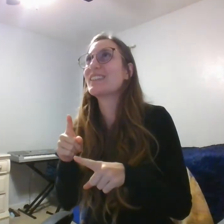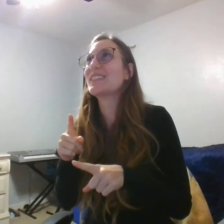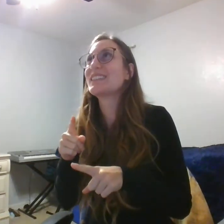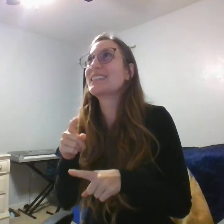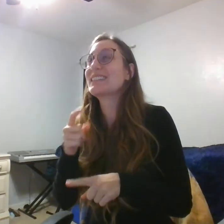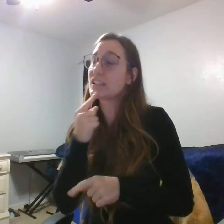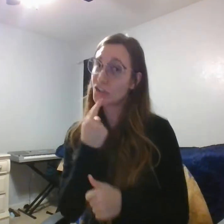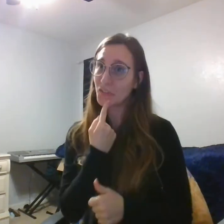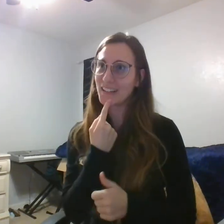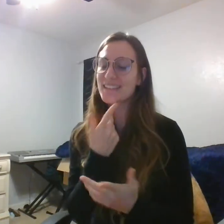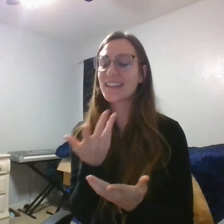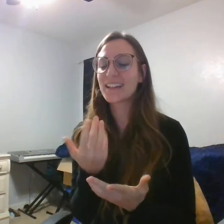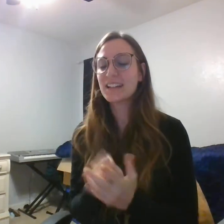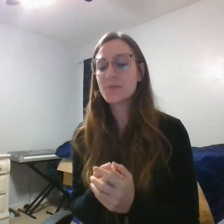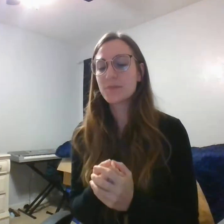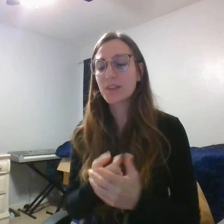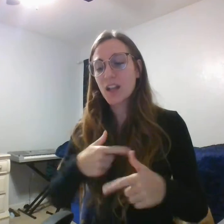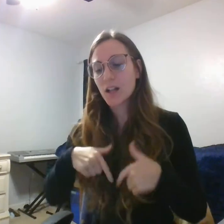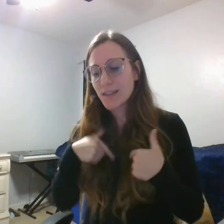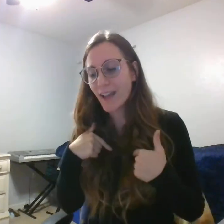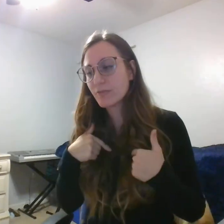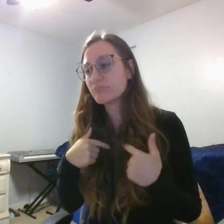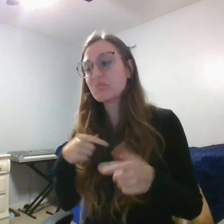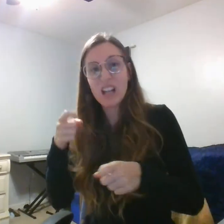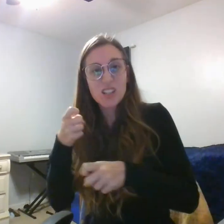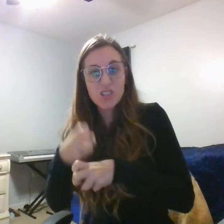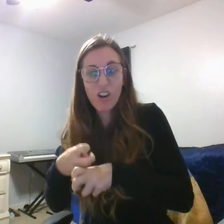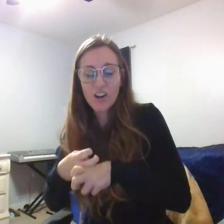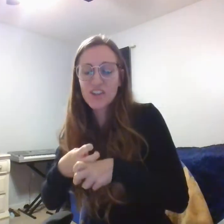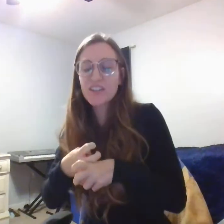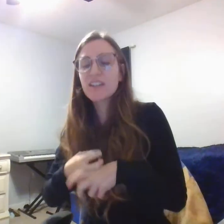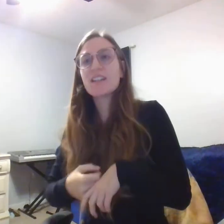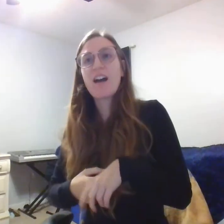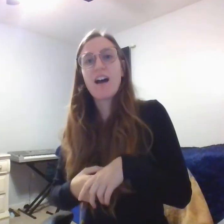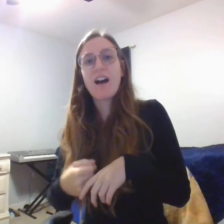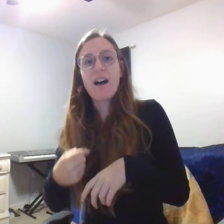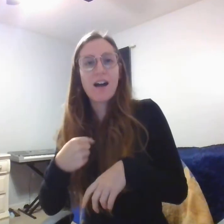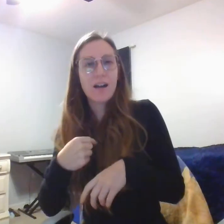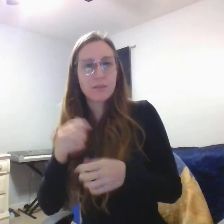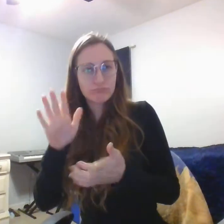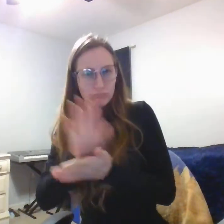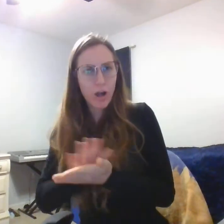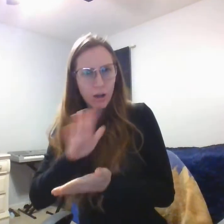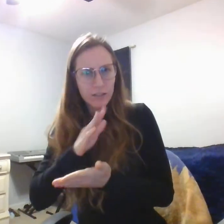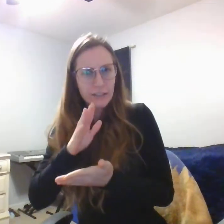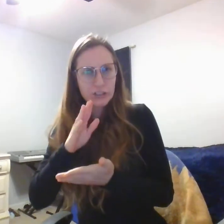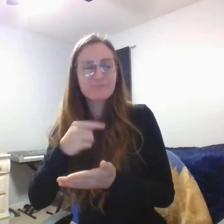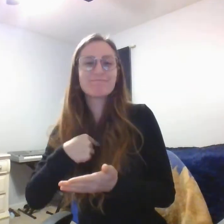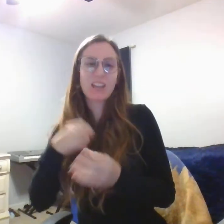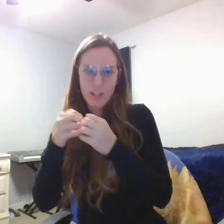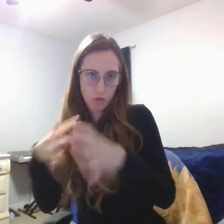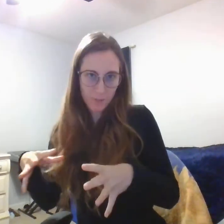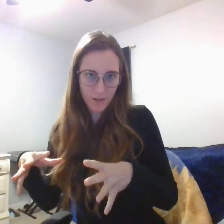I don't know. Life is hard. I dropped out of college and I work 2 jobs that are really, really